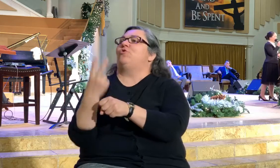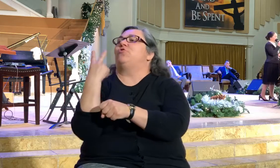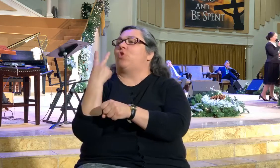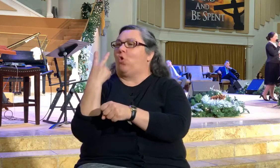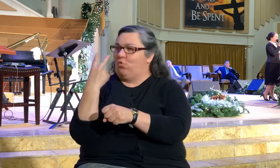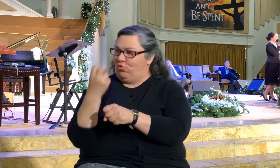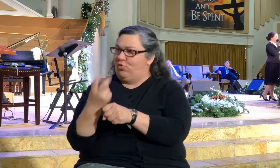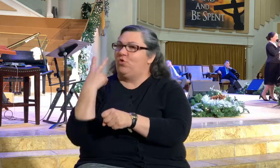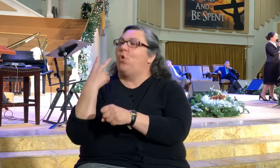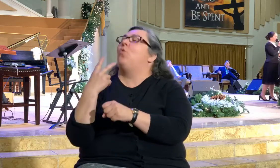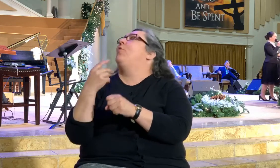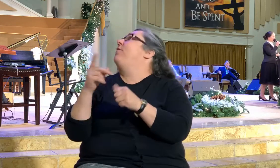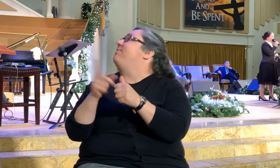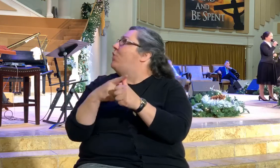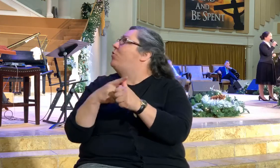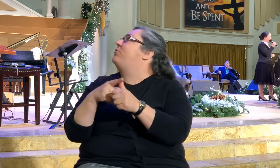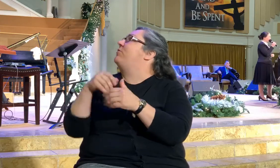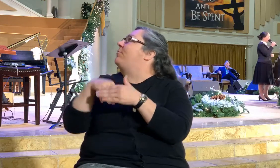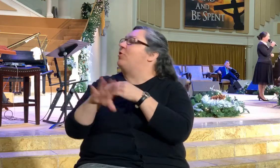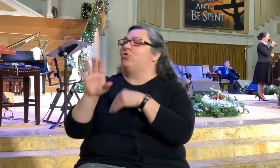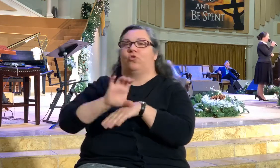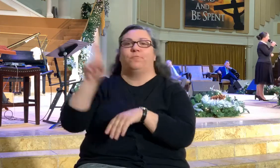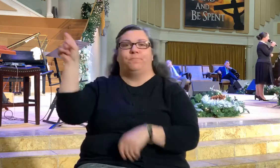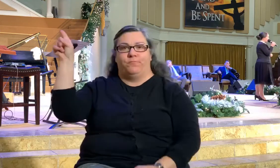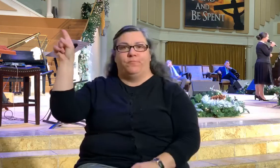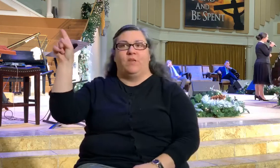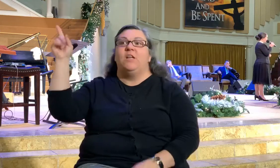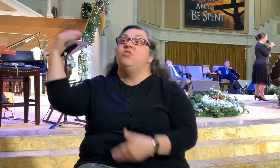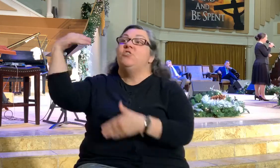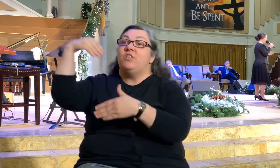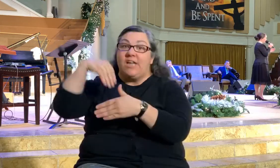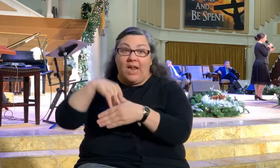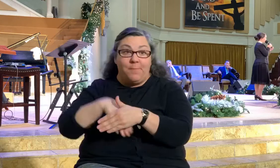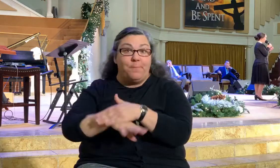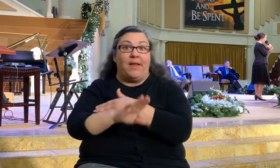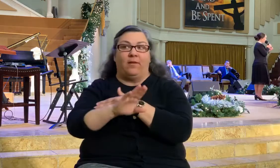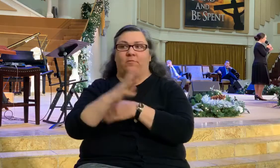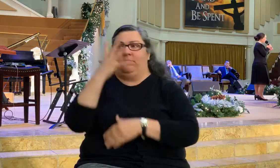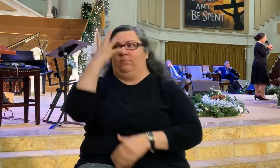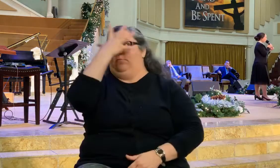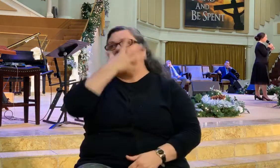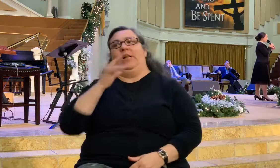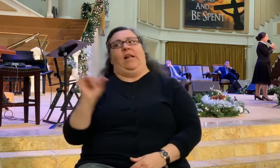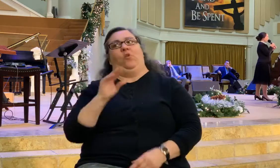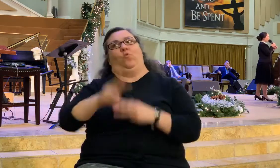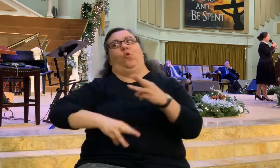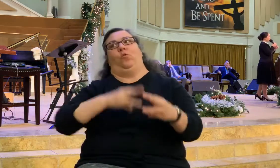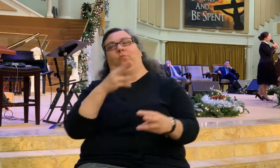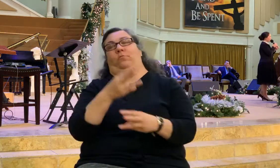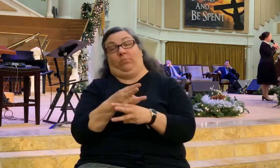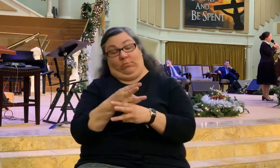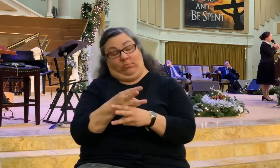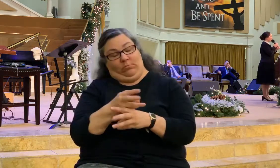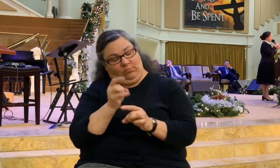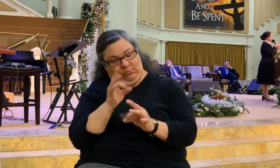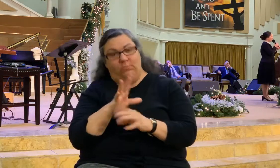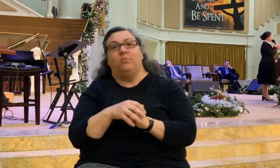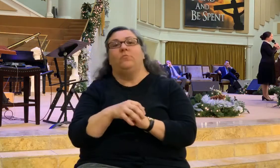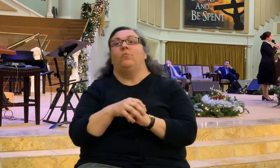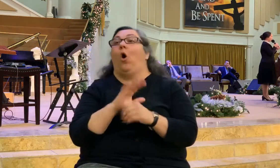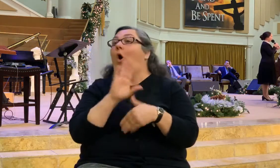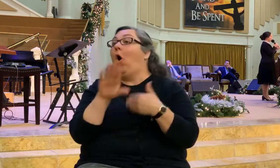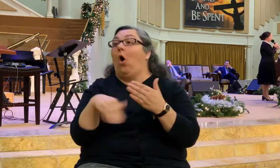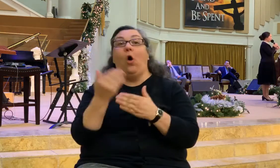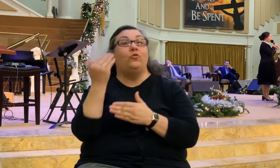And let me just tell you, she came in looking like the world. And all she's ever